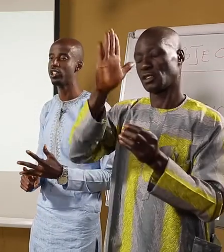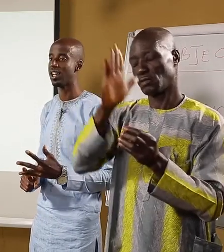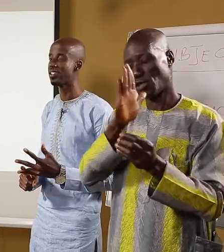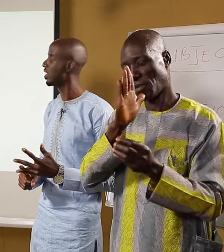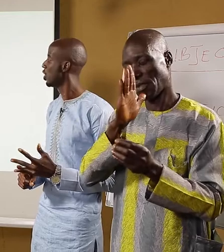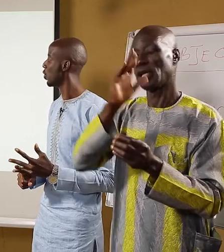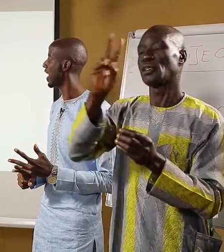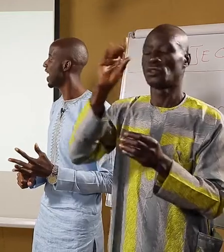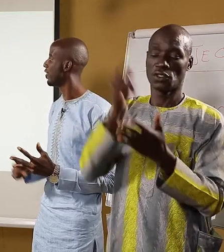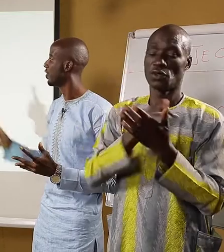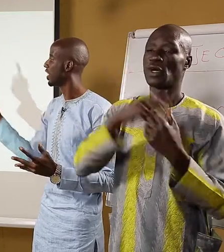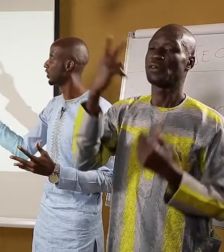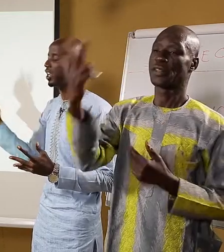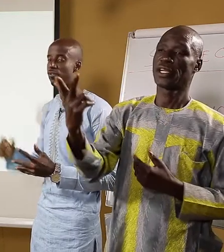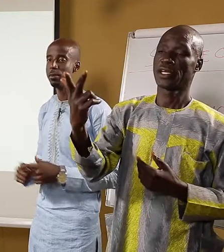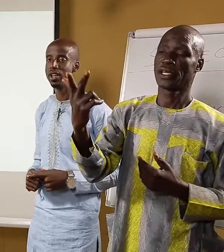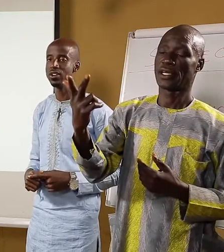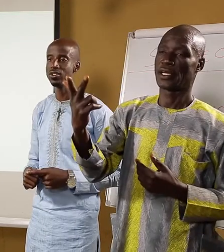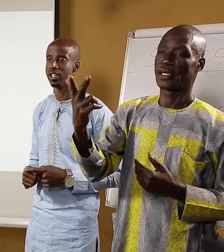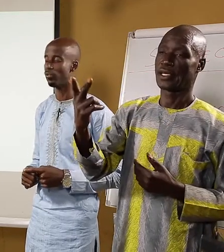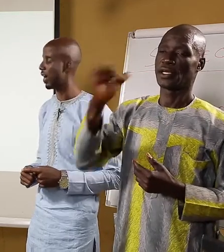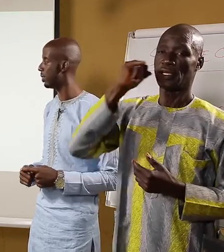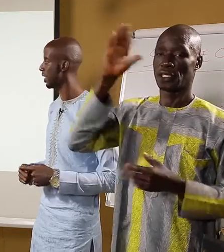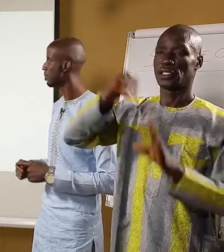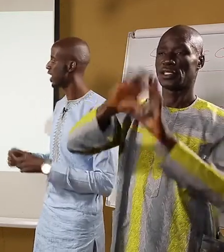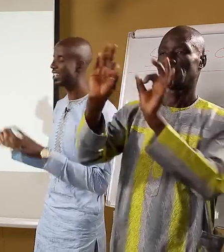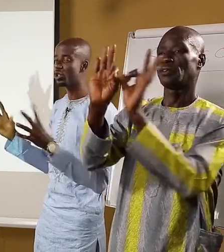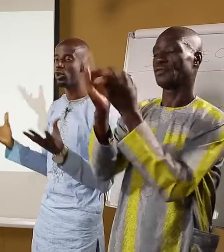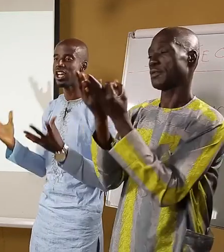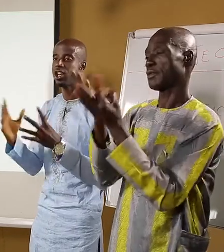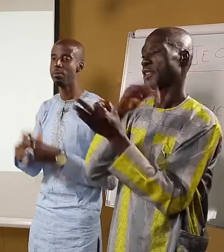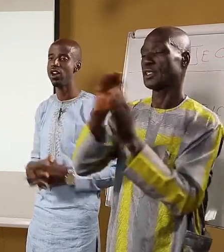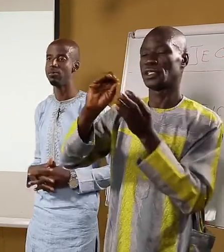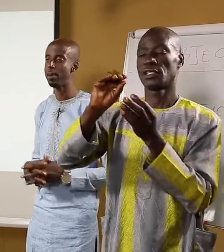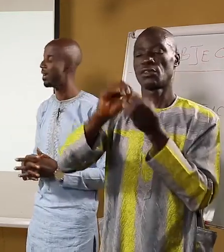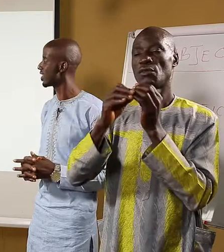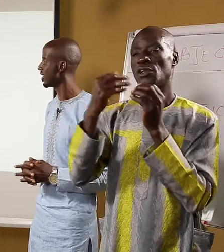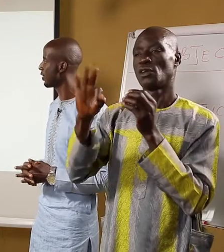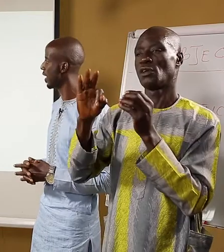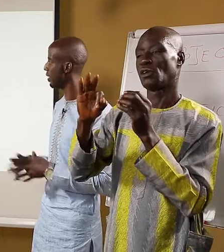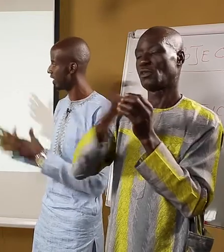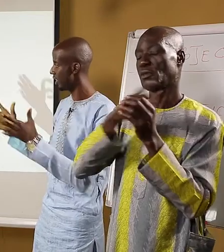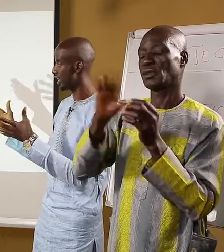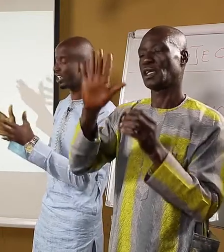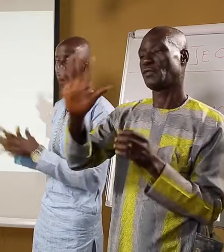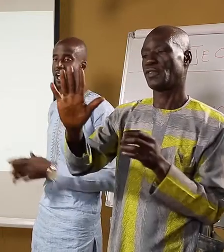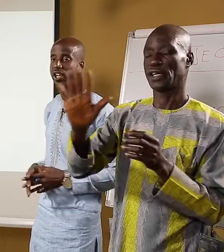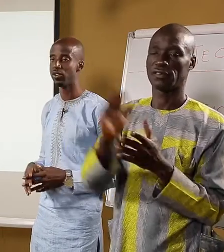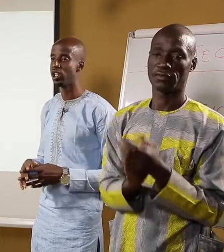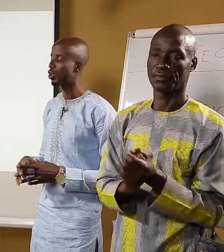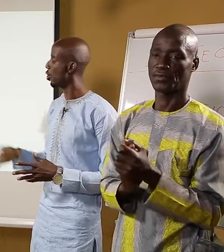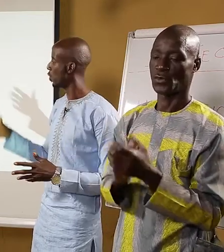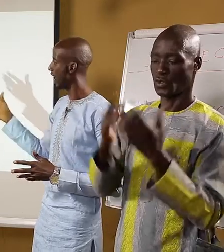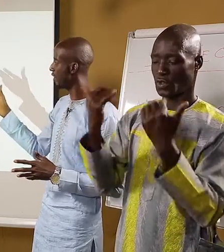2 daughters, we have 3 females in the family. And the total number of members in that family is